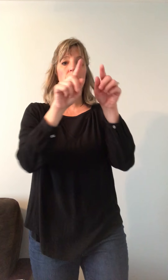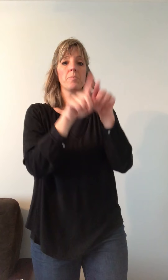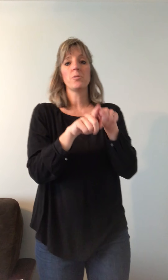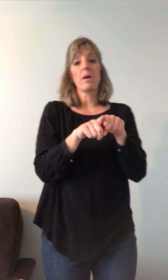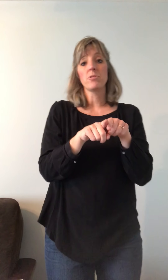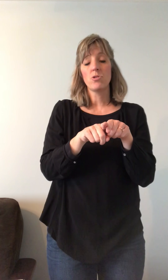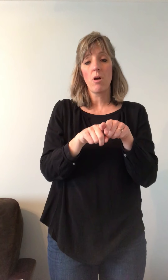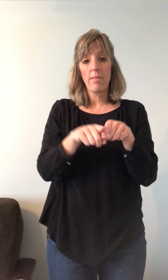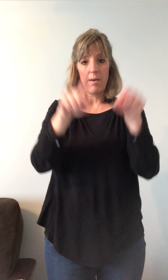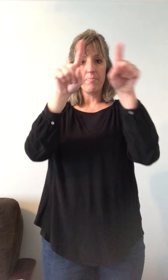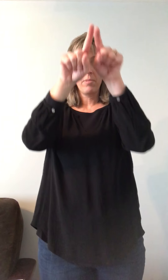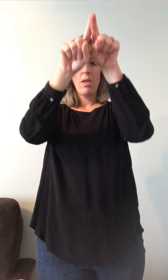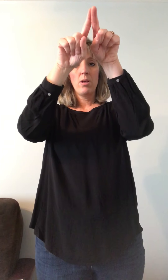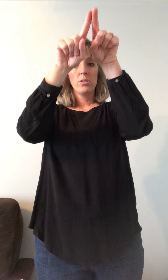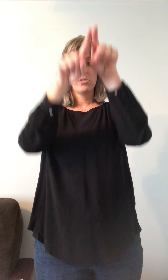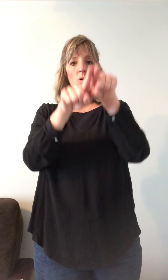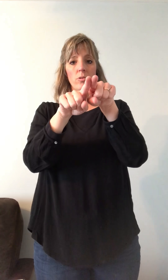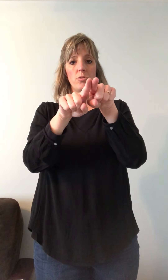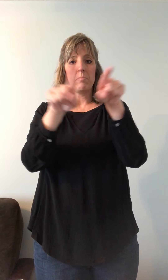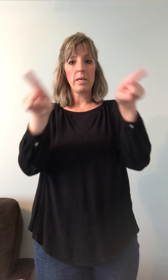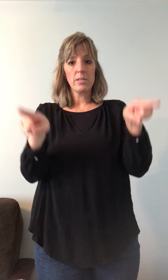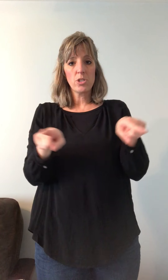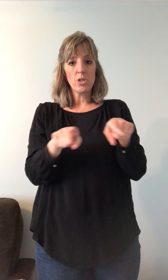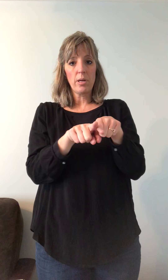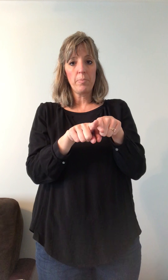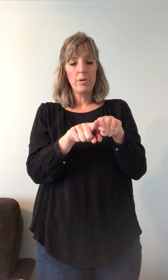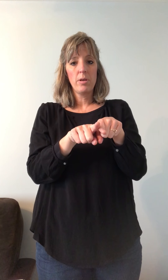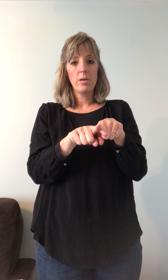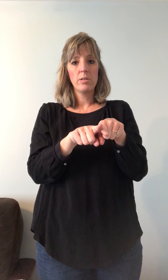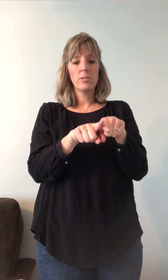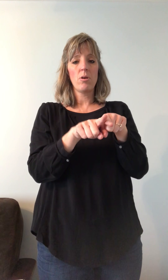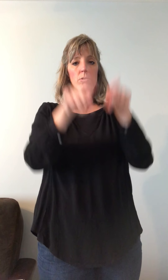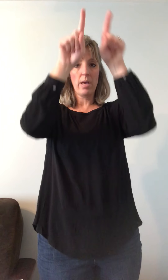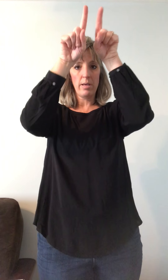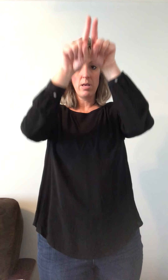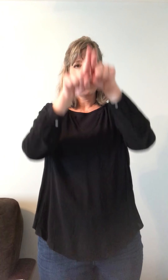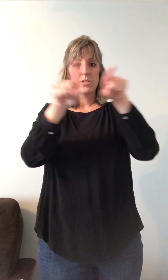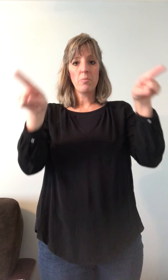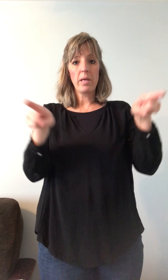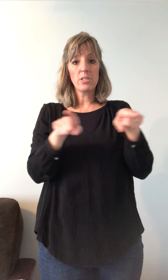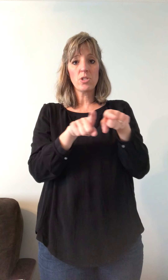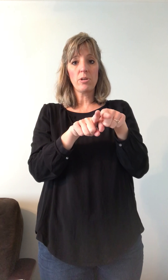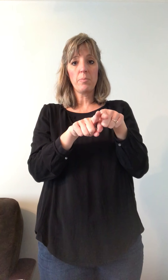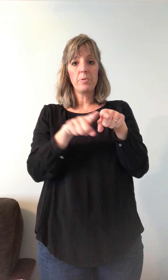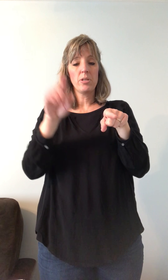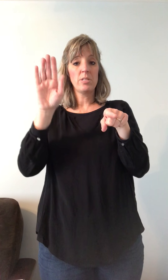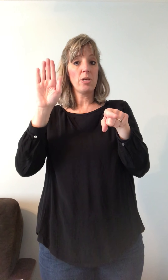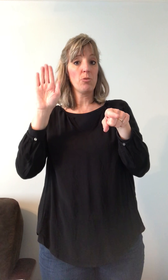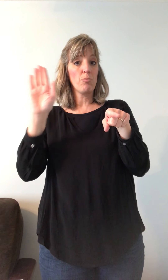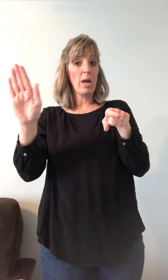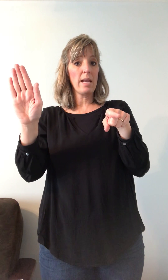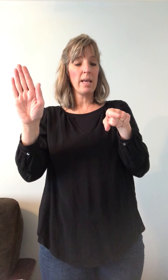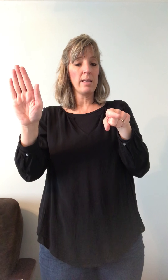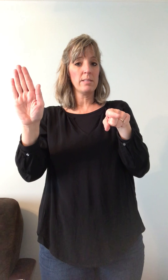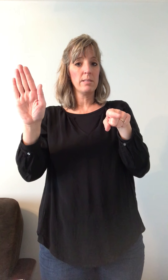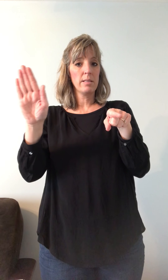Stirrups, you have to draw them. So you make the stirrup. So you make the stirrup. You take your right hand, keep